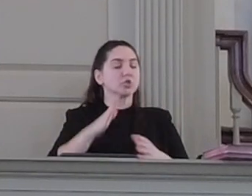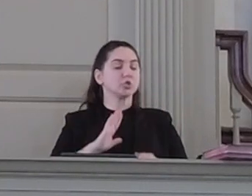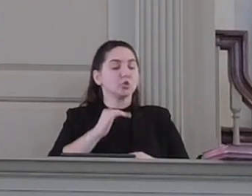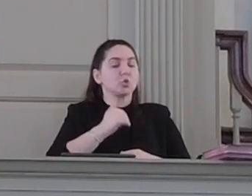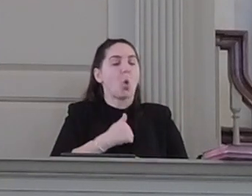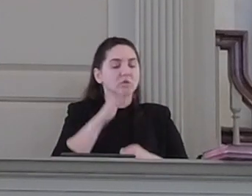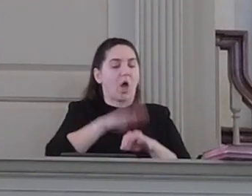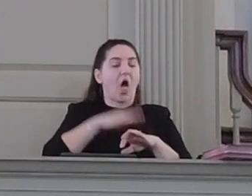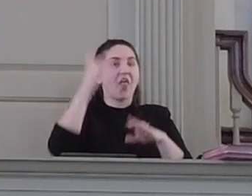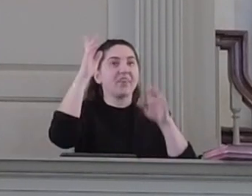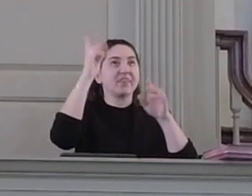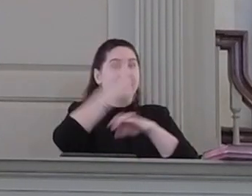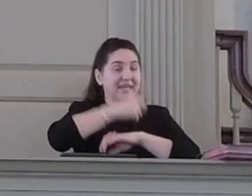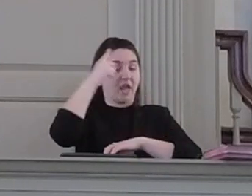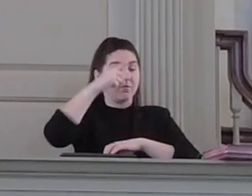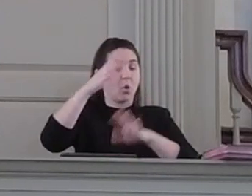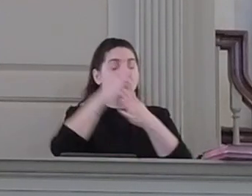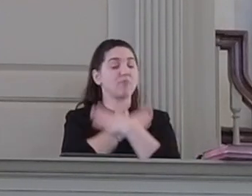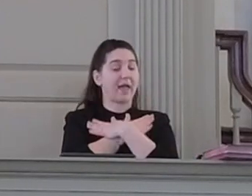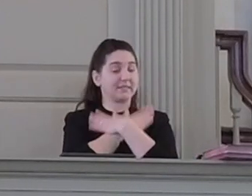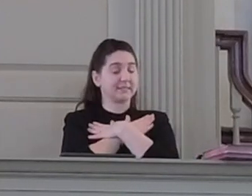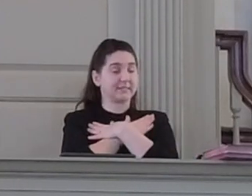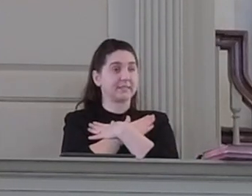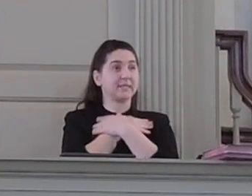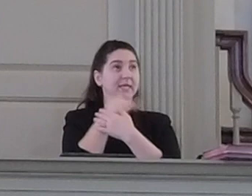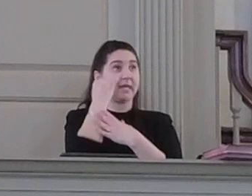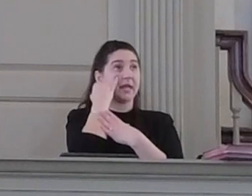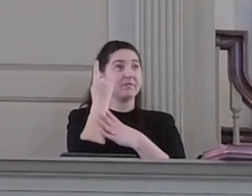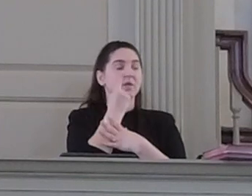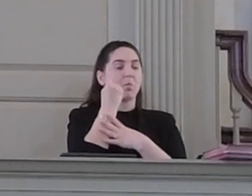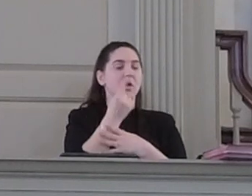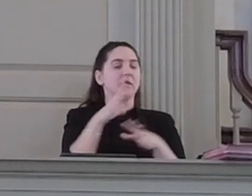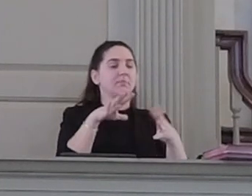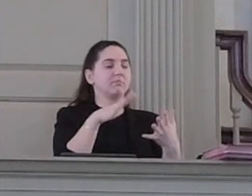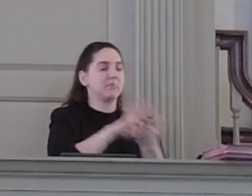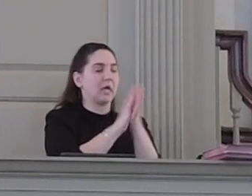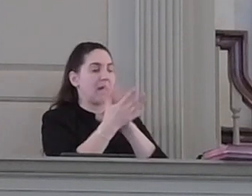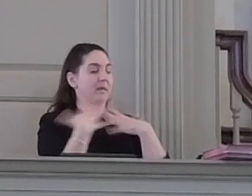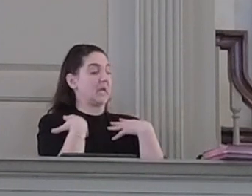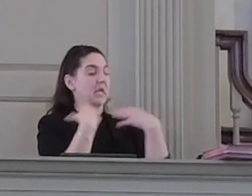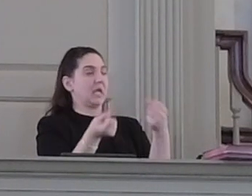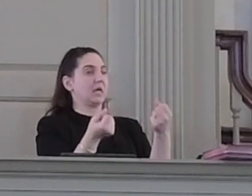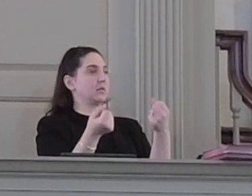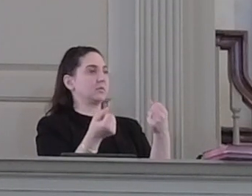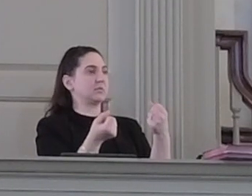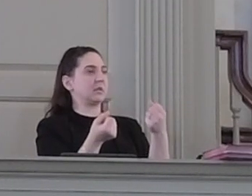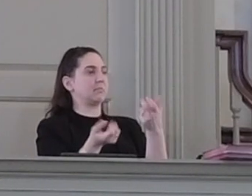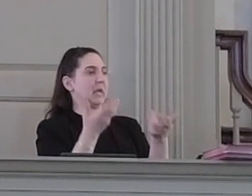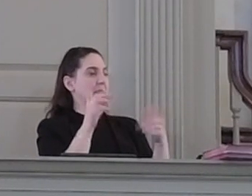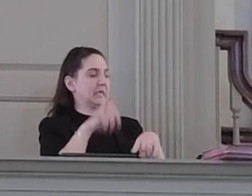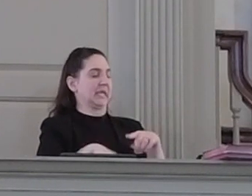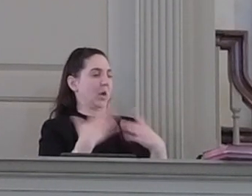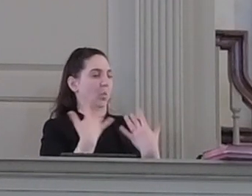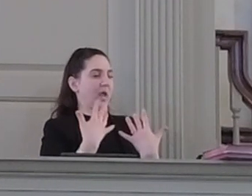to argue that healing someone who was dreadfully ill could not wait until the Sabbath was over.